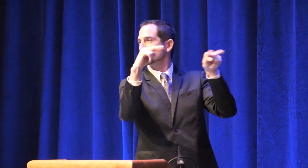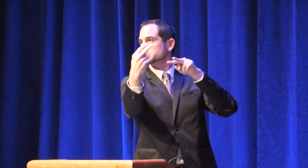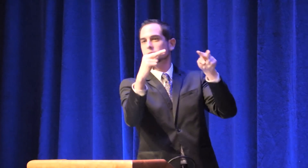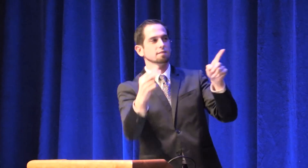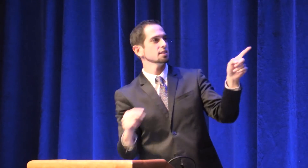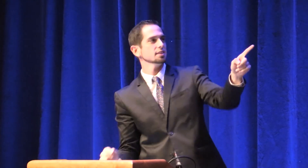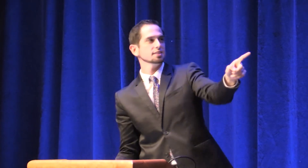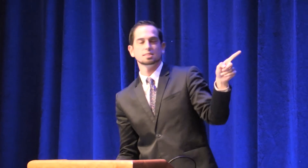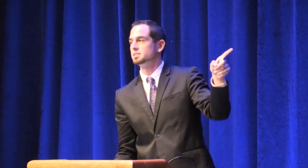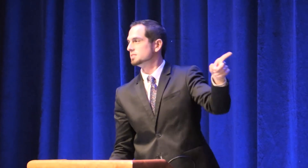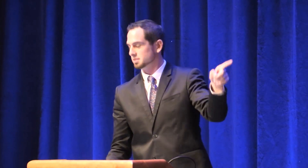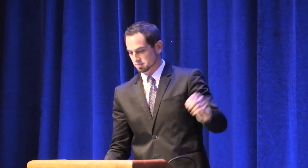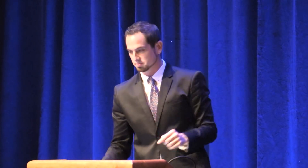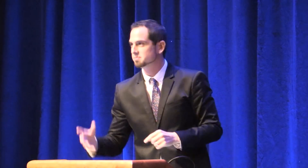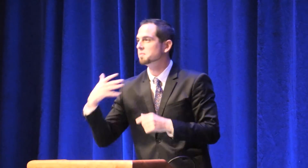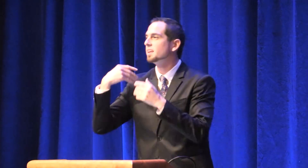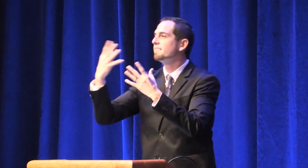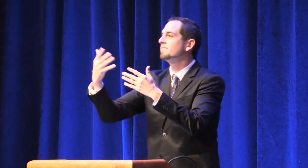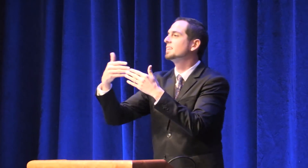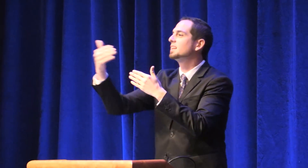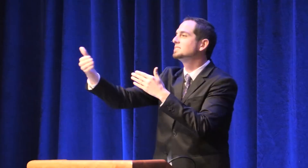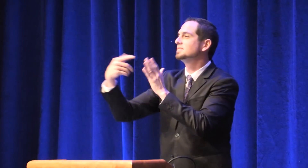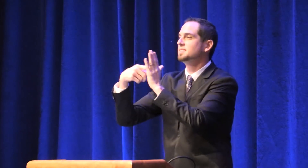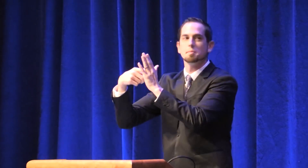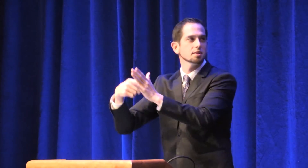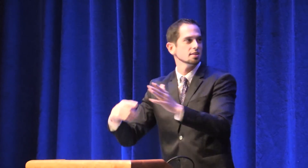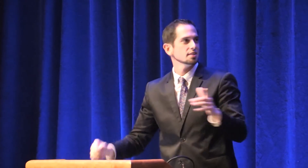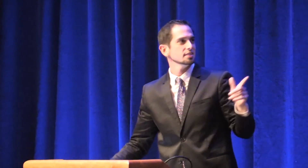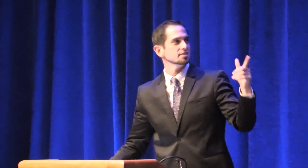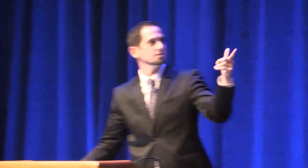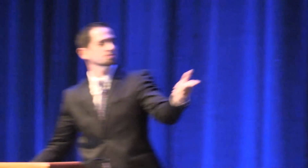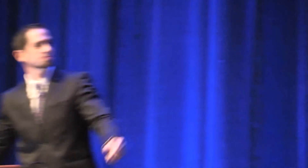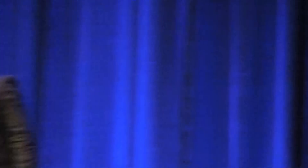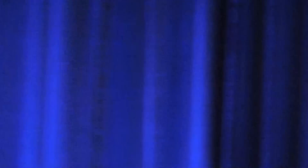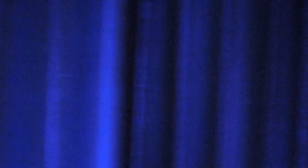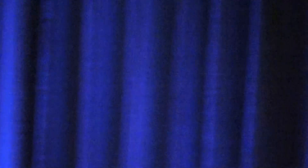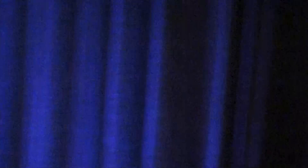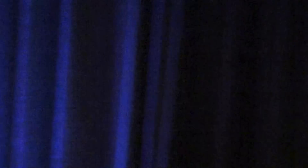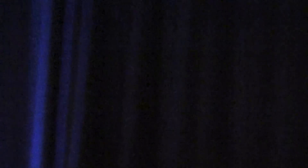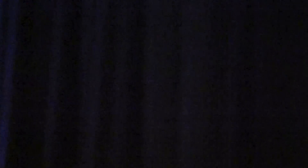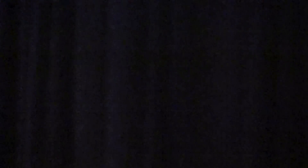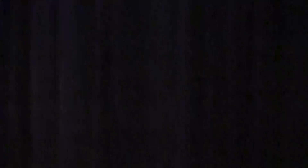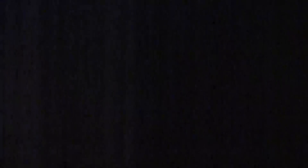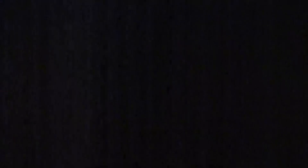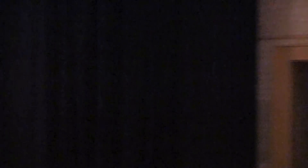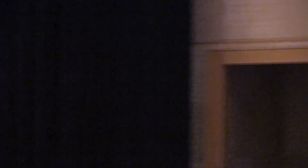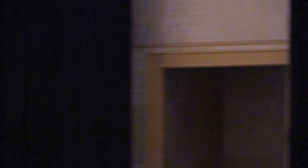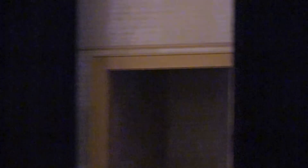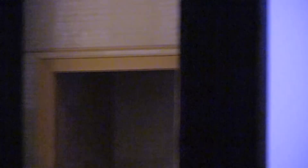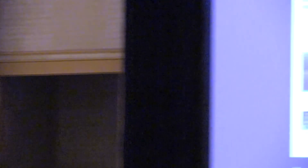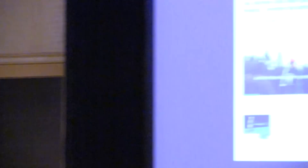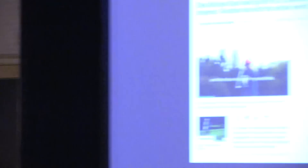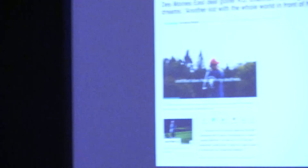So you can see the two different perspectives of these headlines here. Move on to another example.